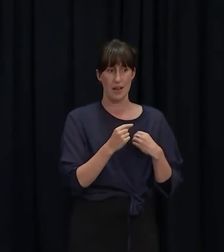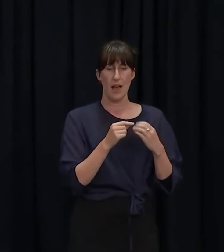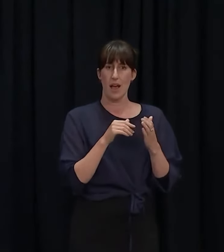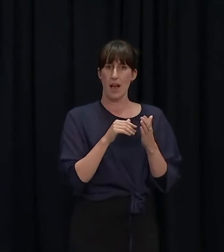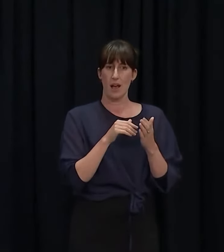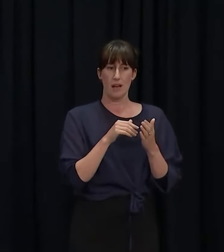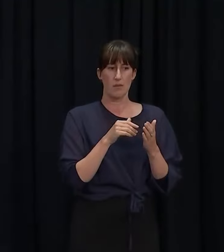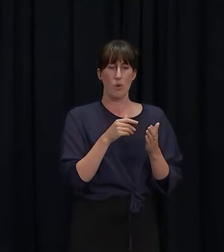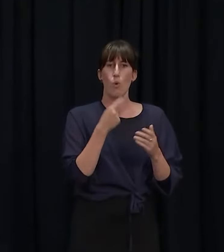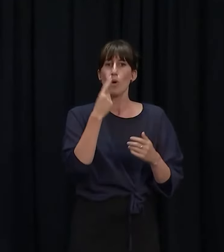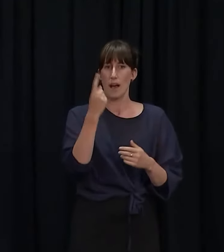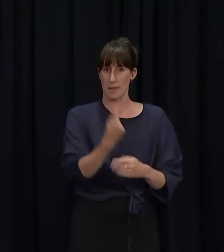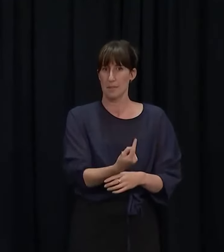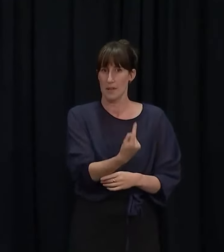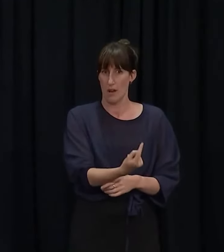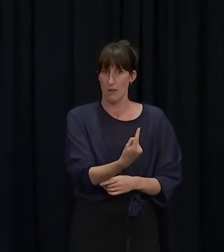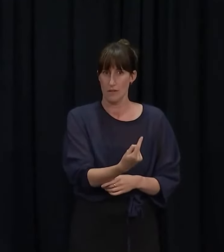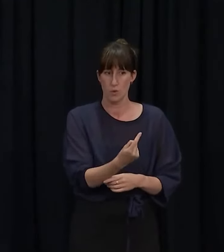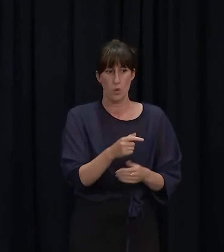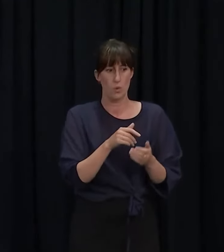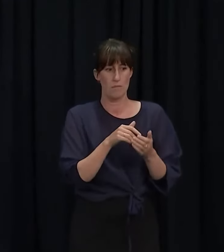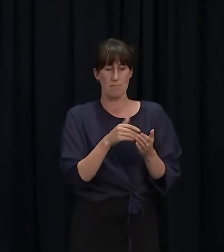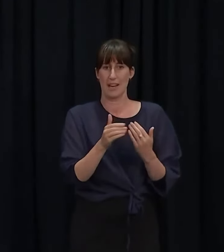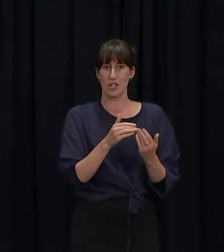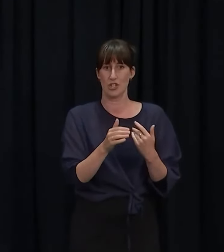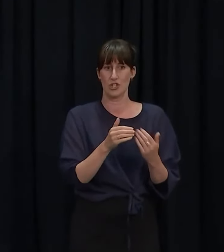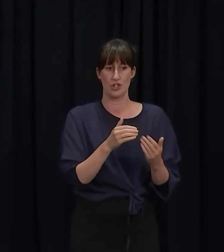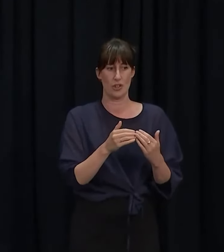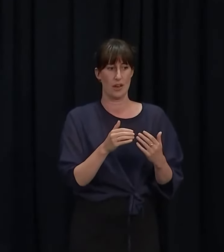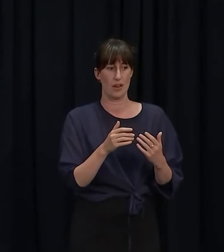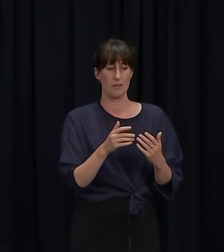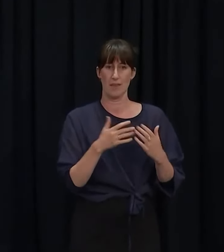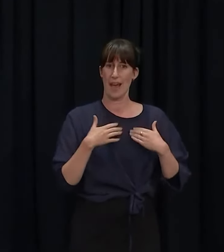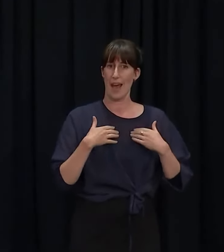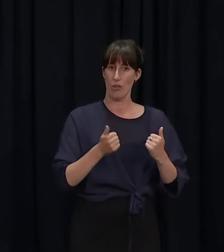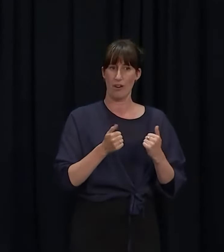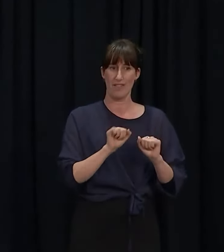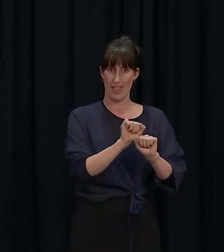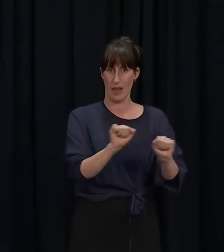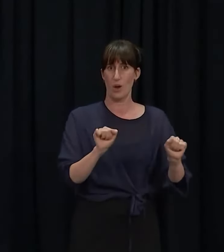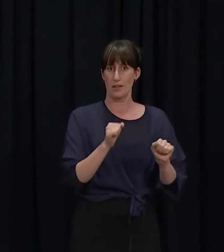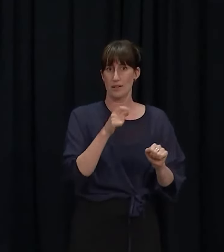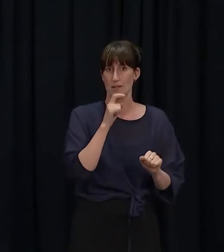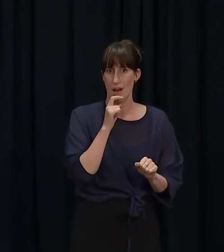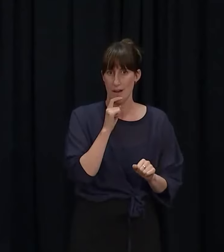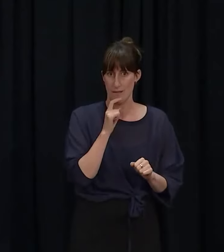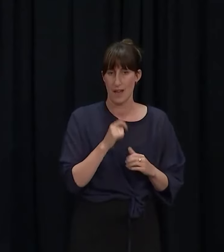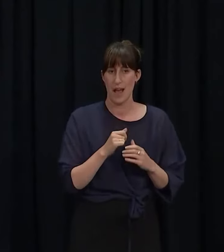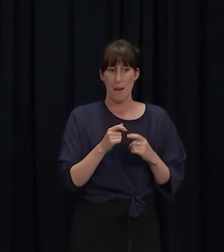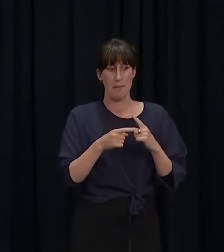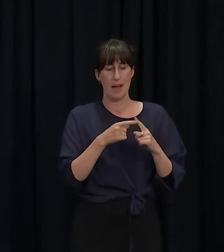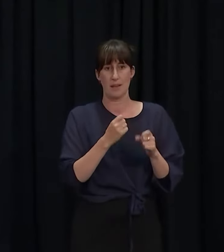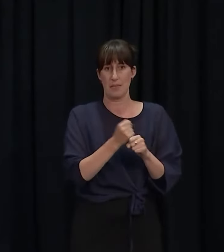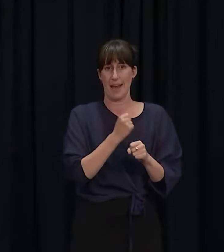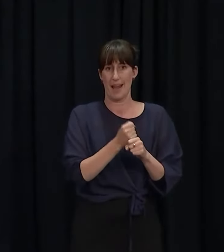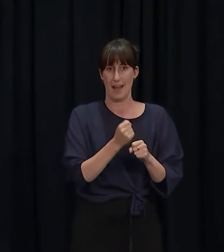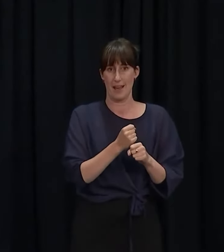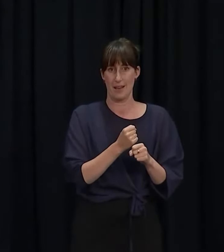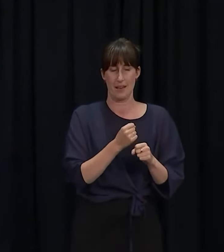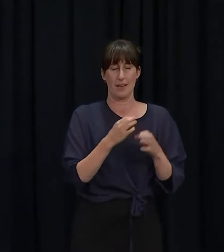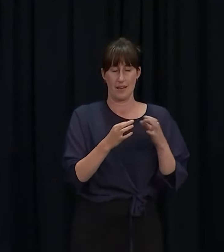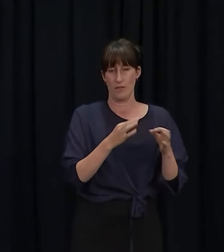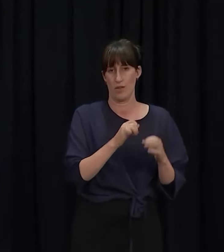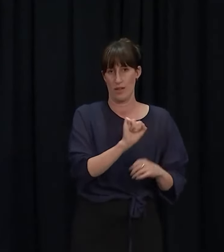health of their workforces and draw up contingency planning for their workforces.